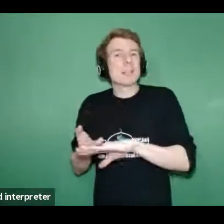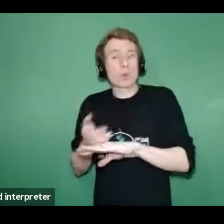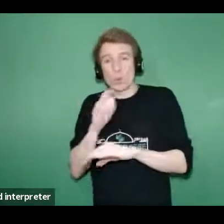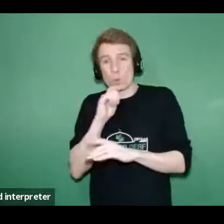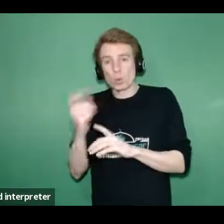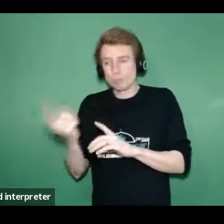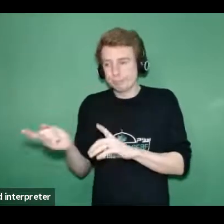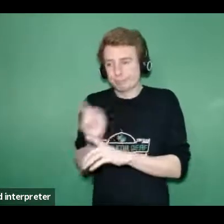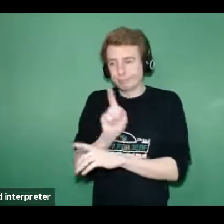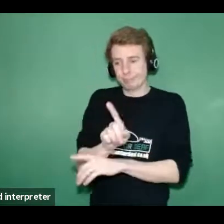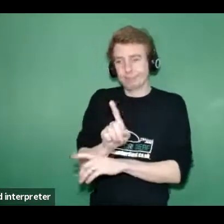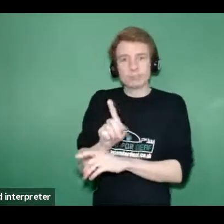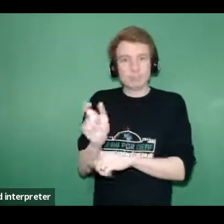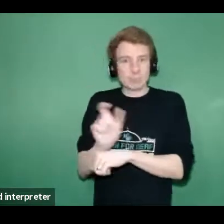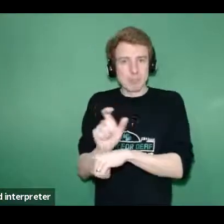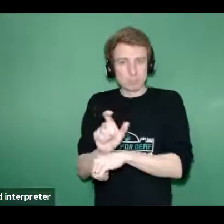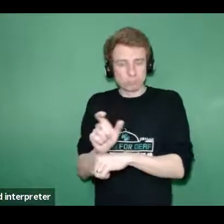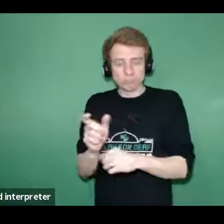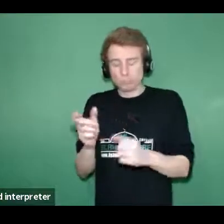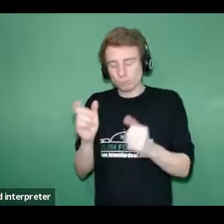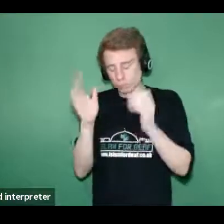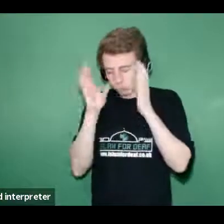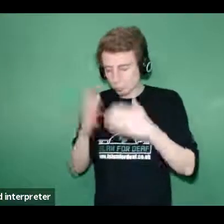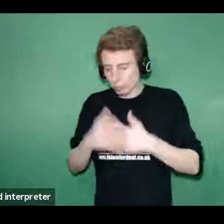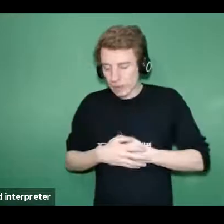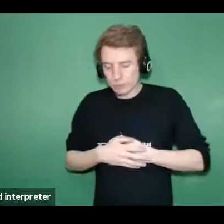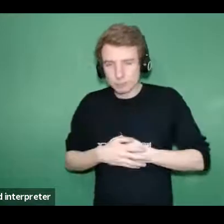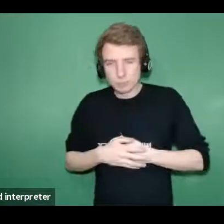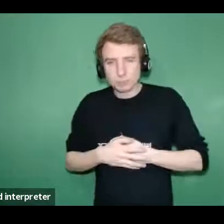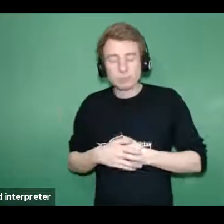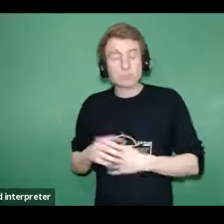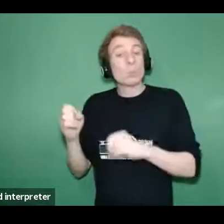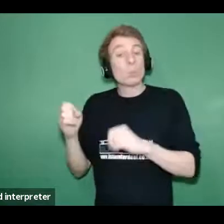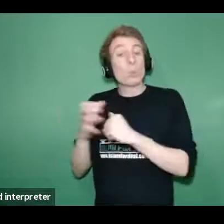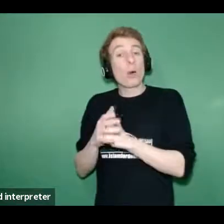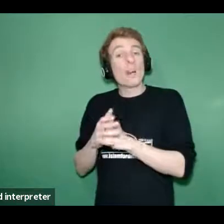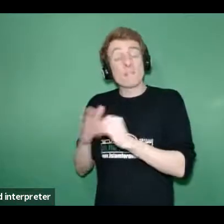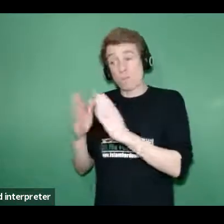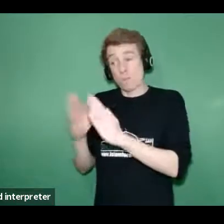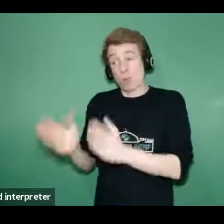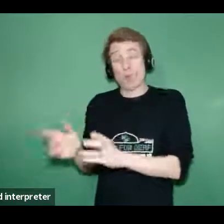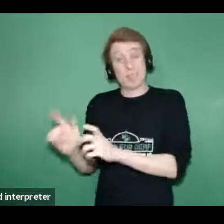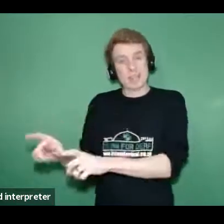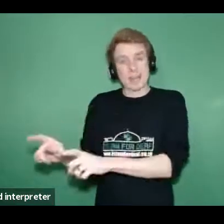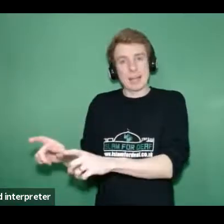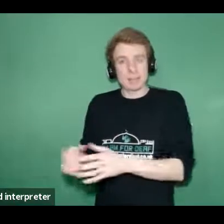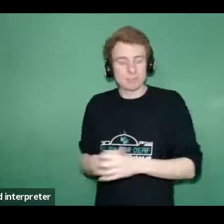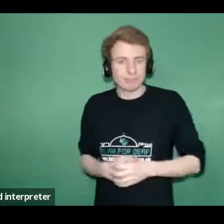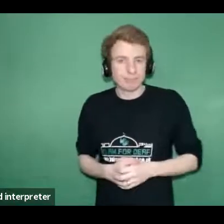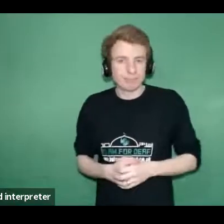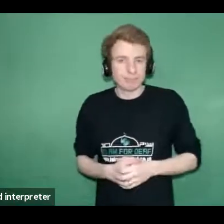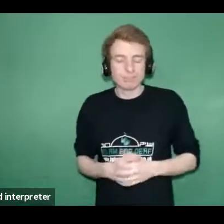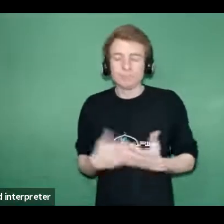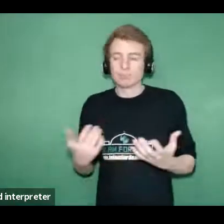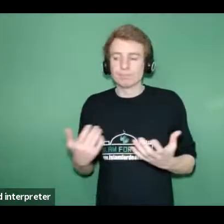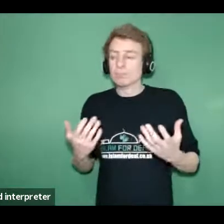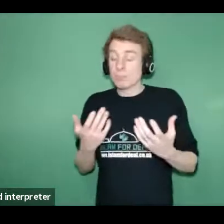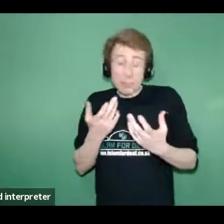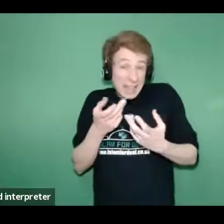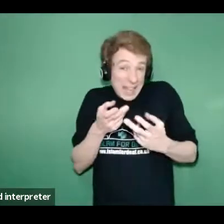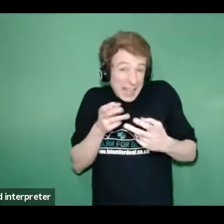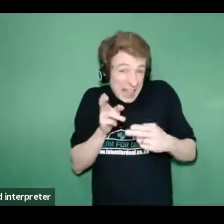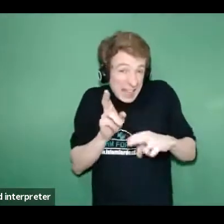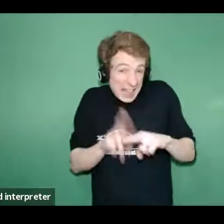wife, she would stay in the home. And if it was permissible for her to have prayed in